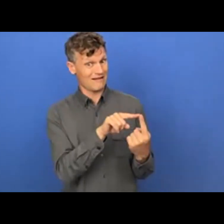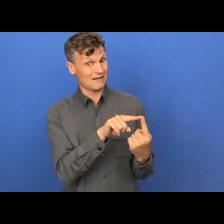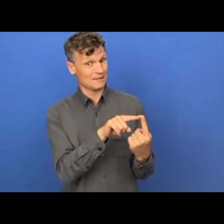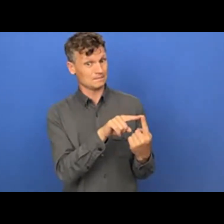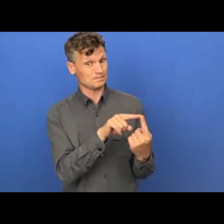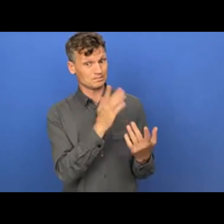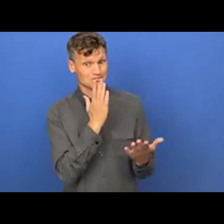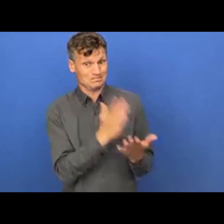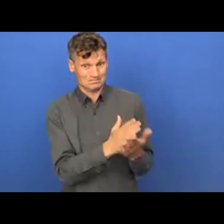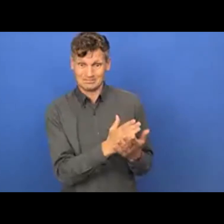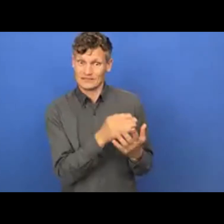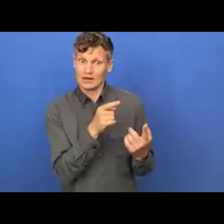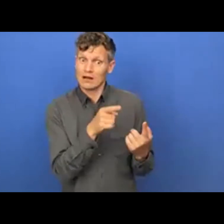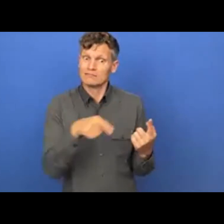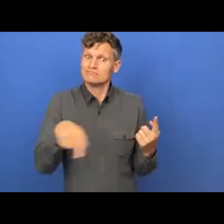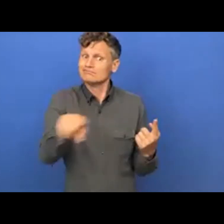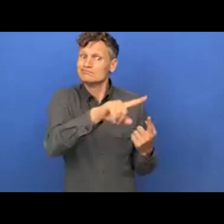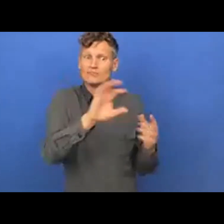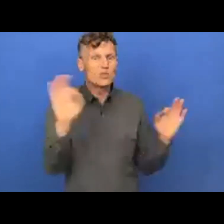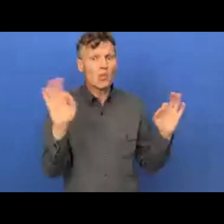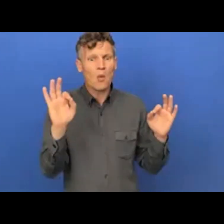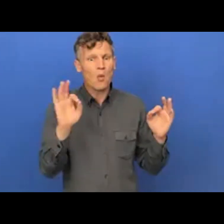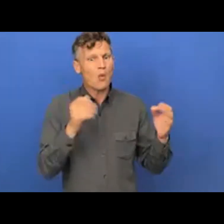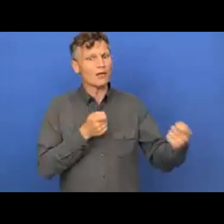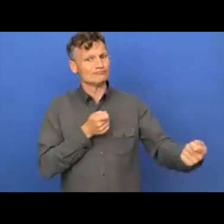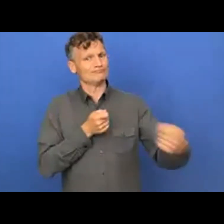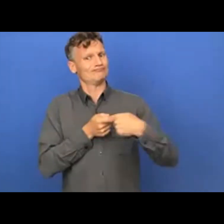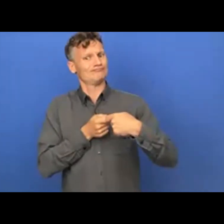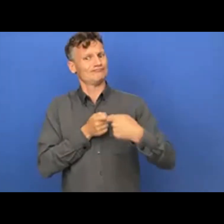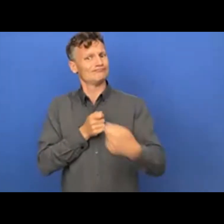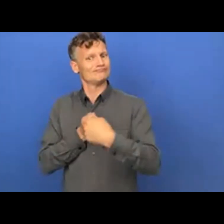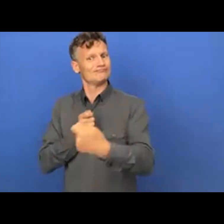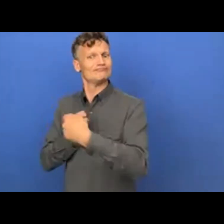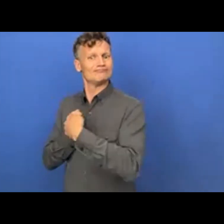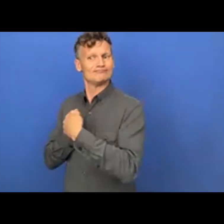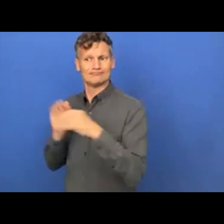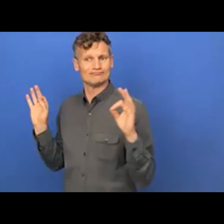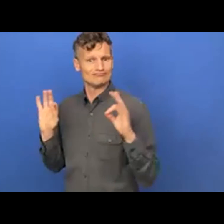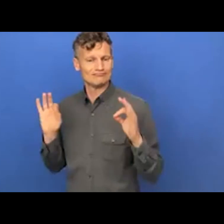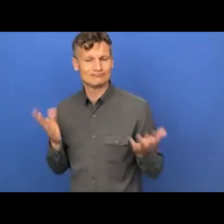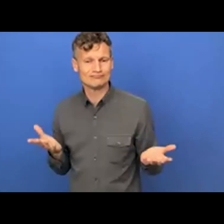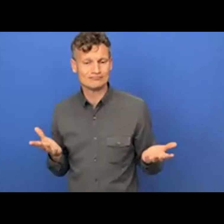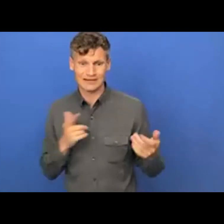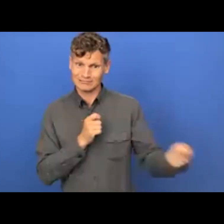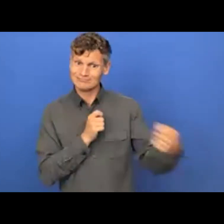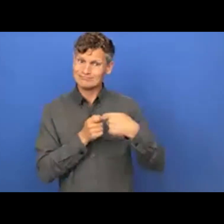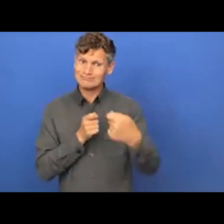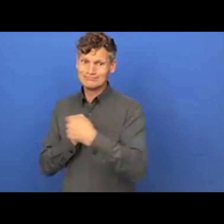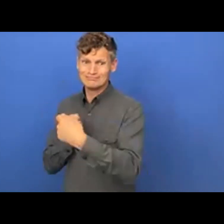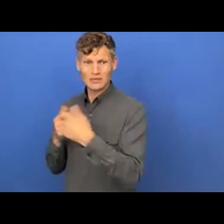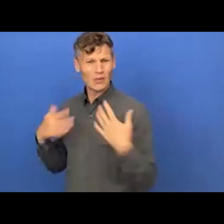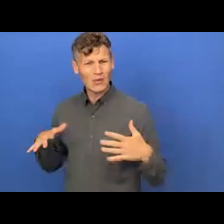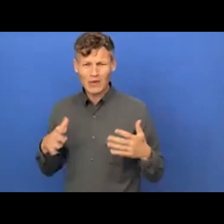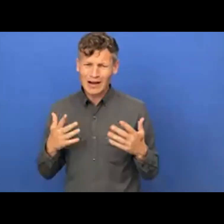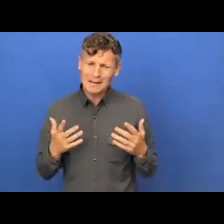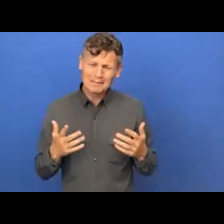is the lack of reasonable adjustments. And reasonable adjustments are of fundamental importance in schools.